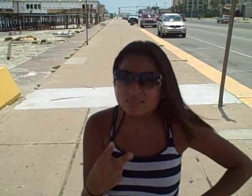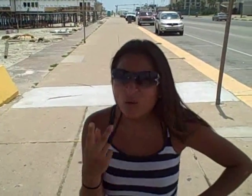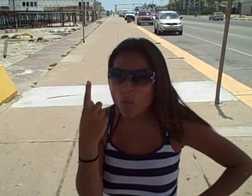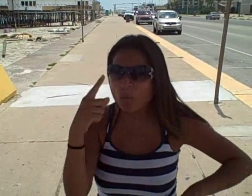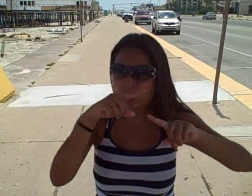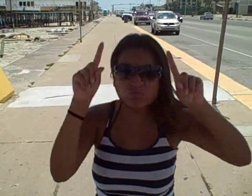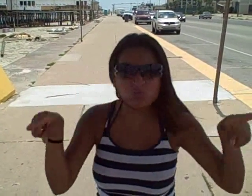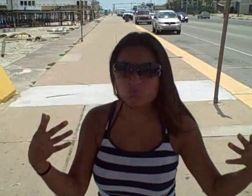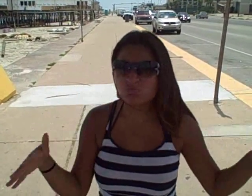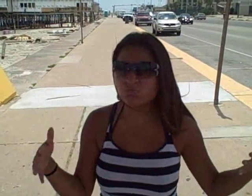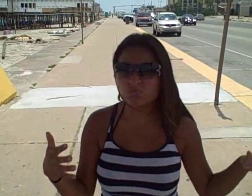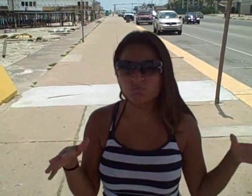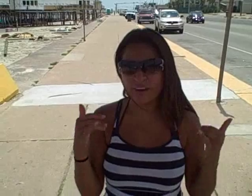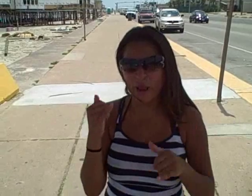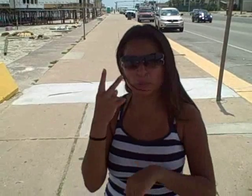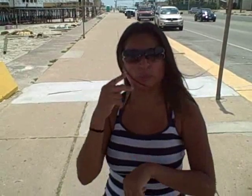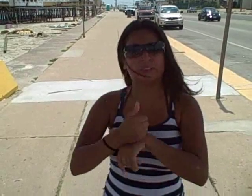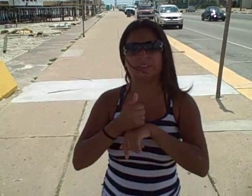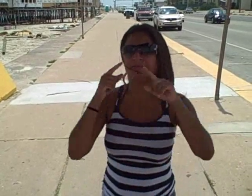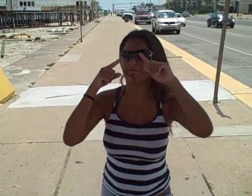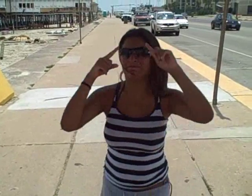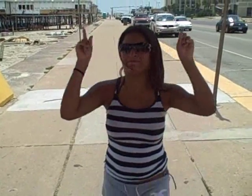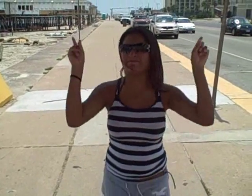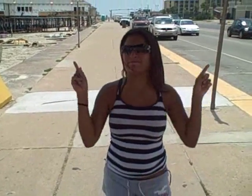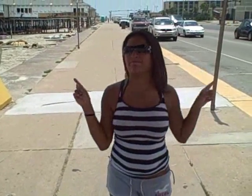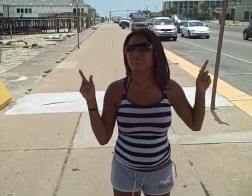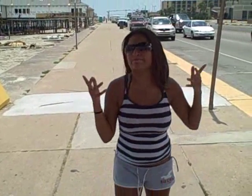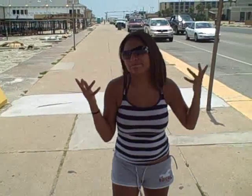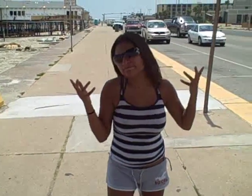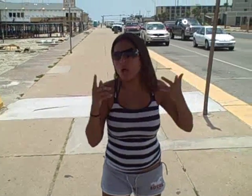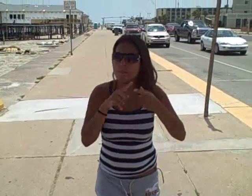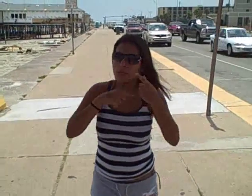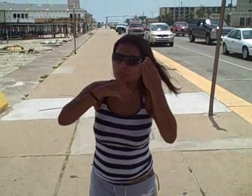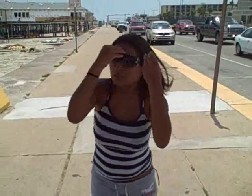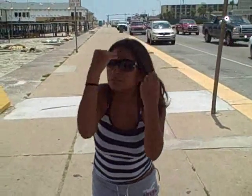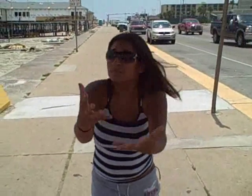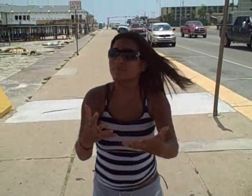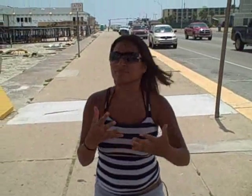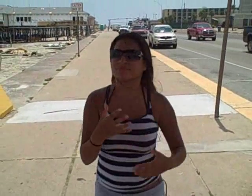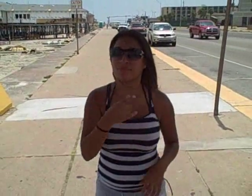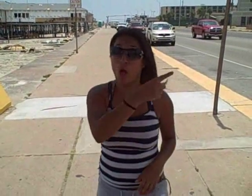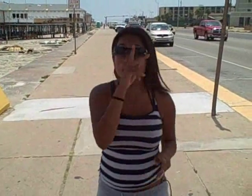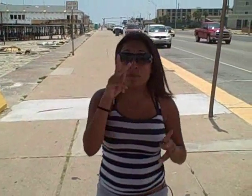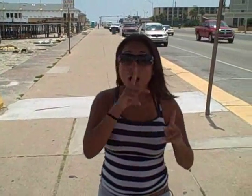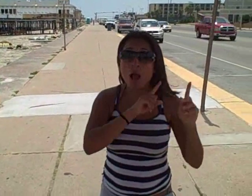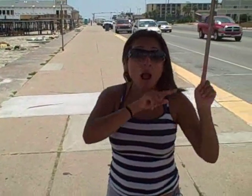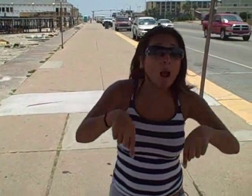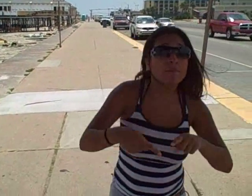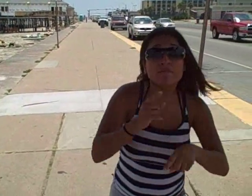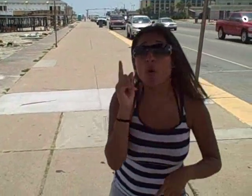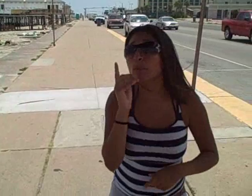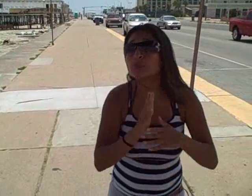I know I'm winding out of line With a blazing smile I'll